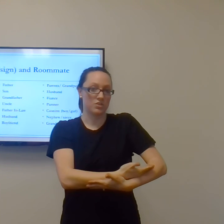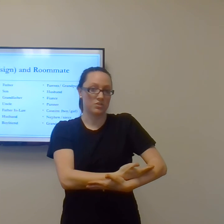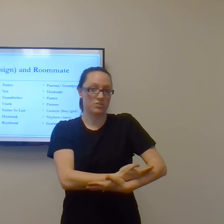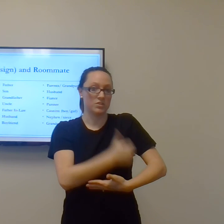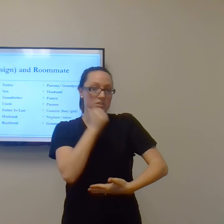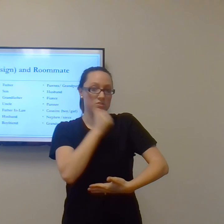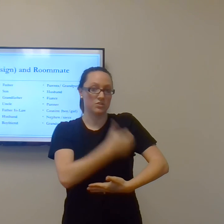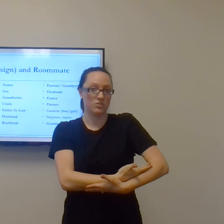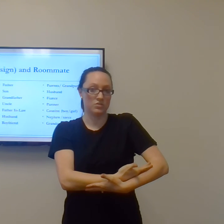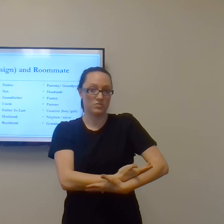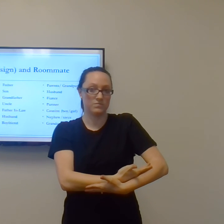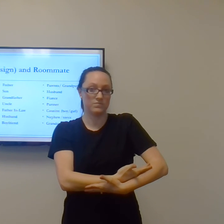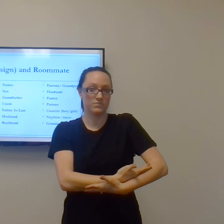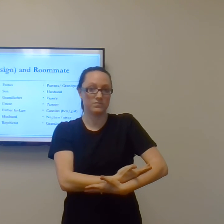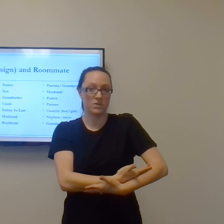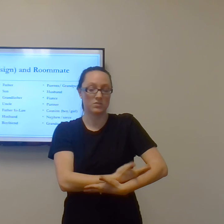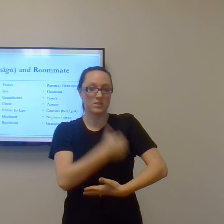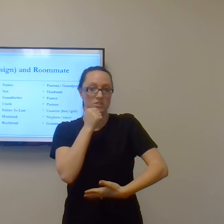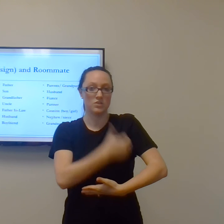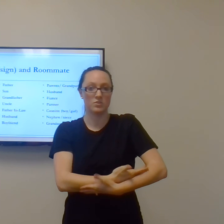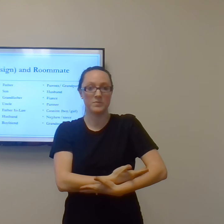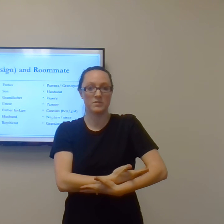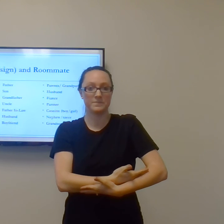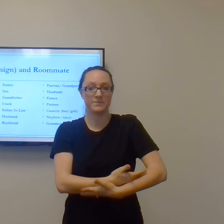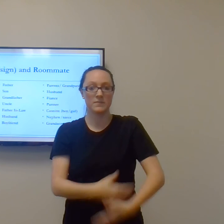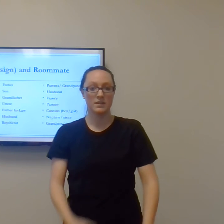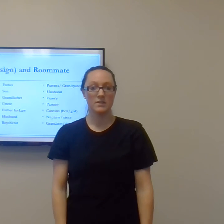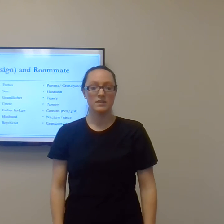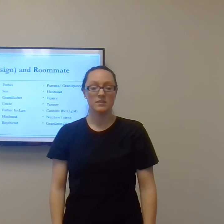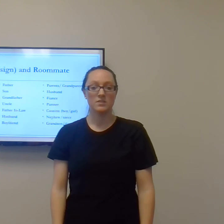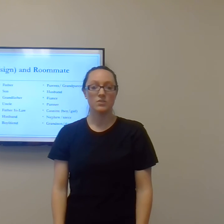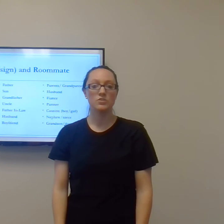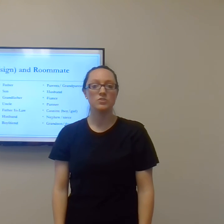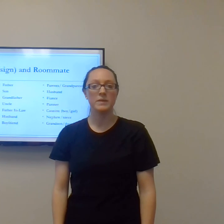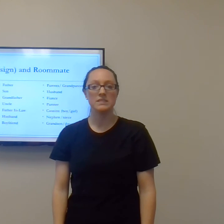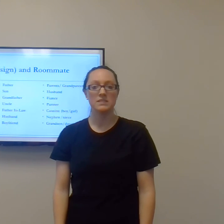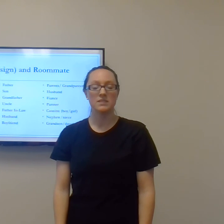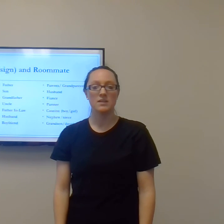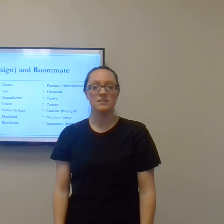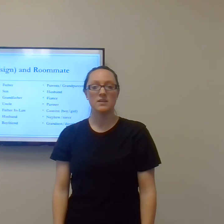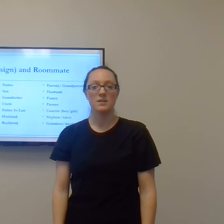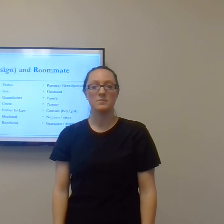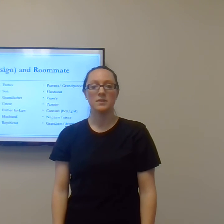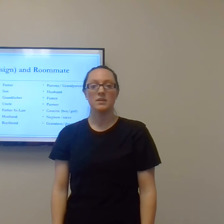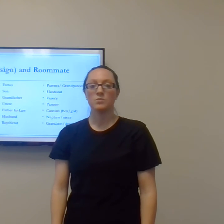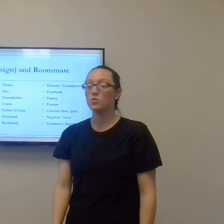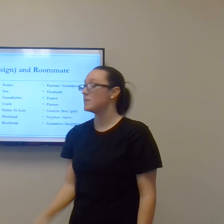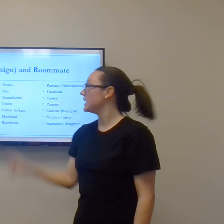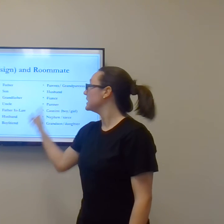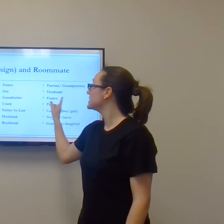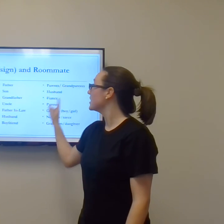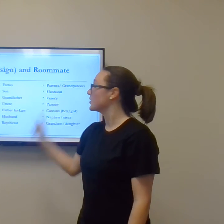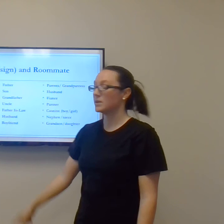So that's the girl part. That's the daughter part. So those are your basic signs. Roommate is another